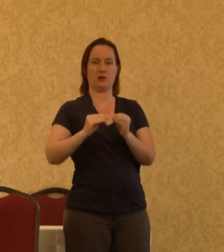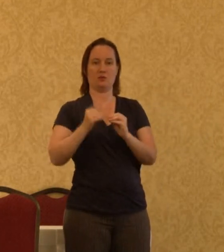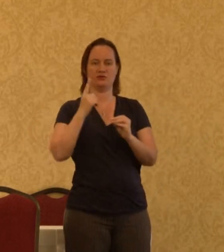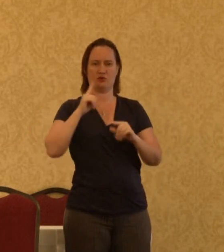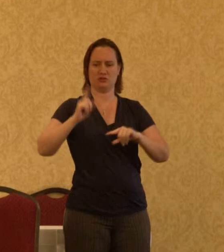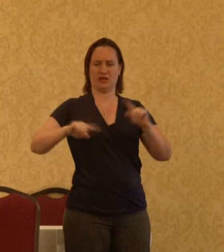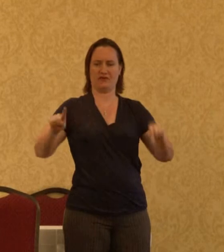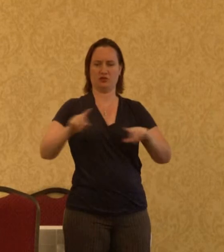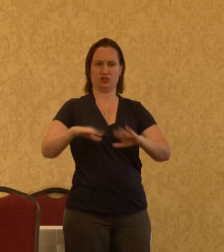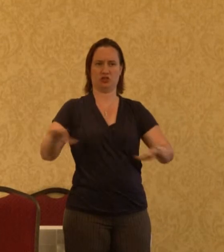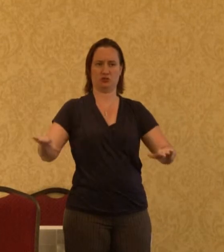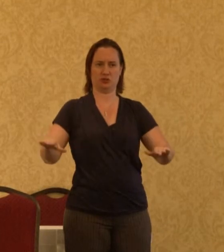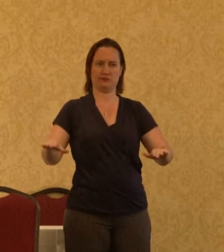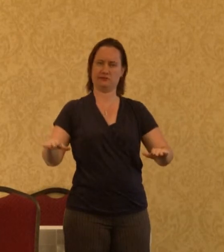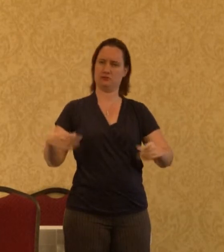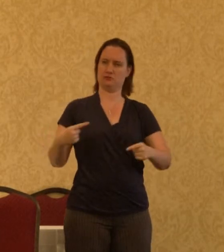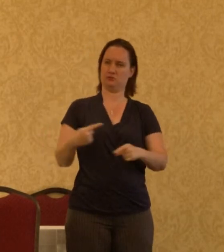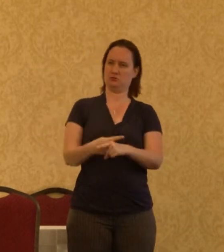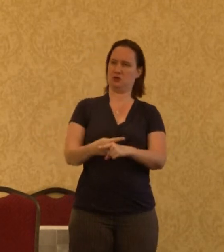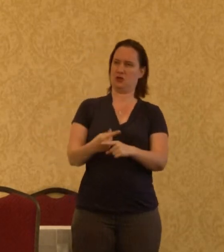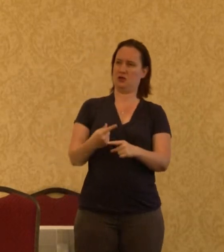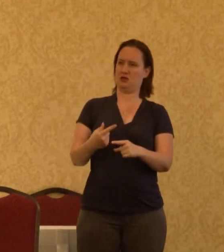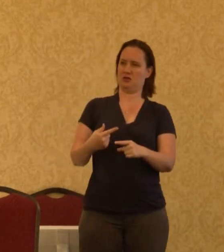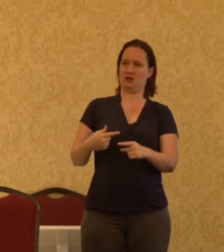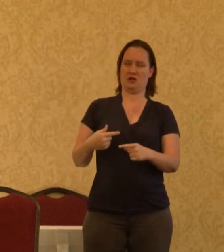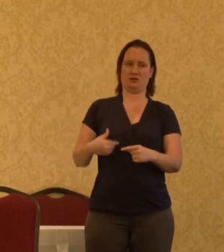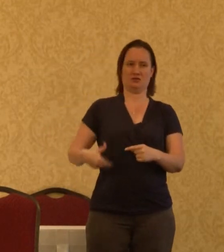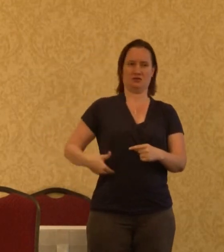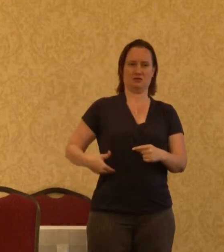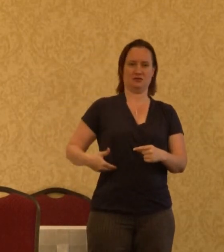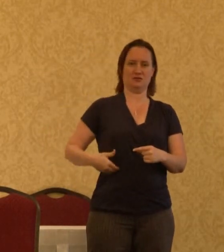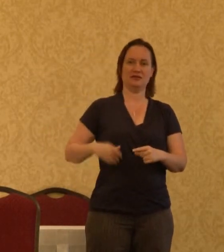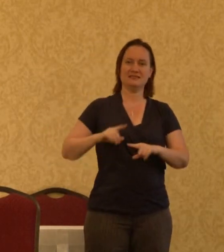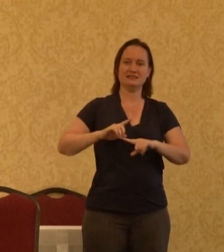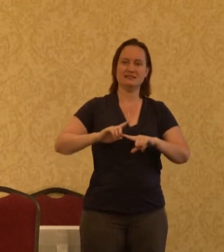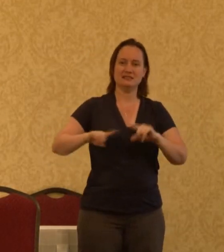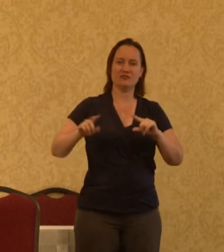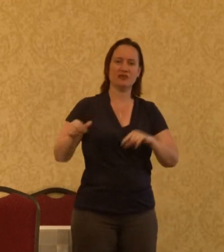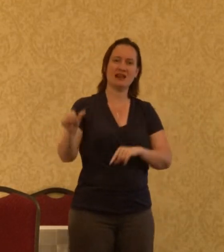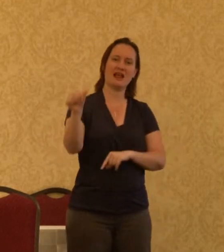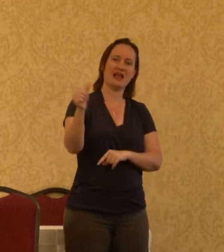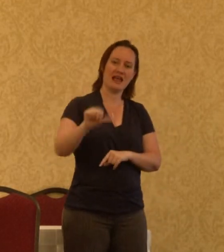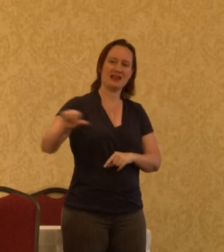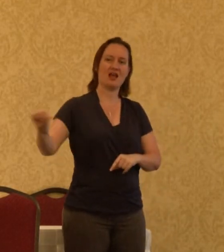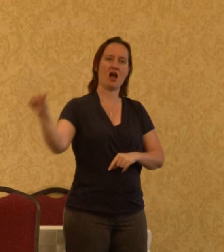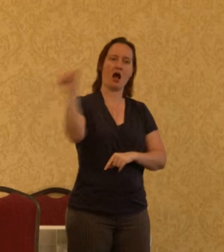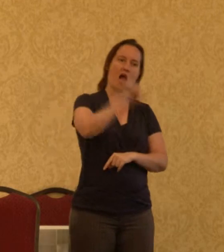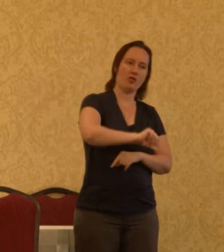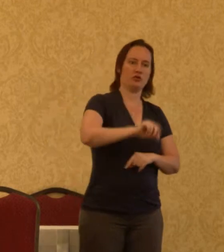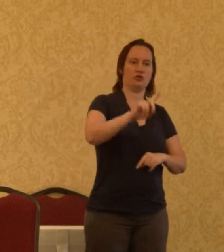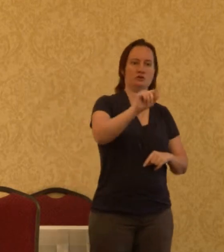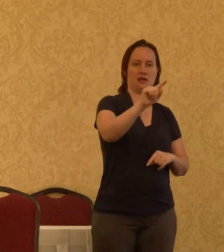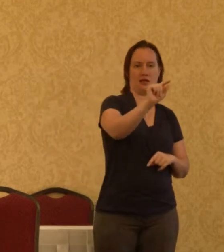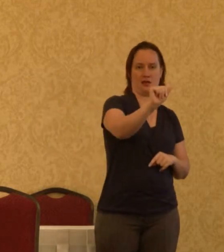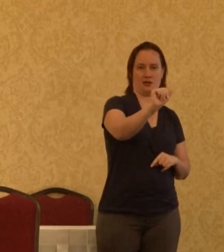children, which contradicts every other source of data you look at. Even if you look